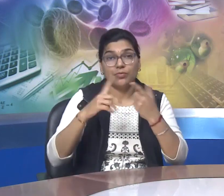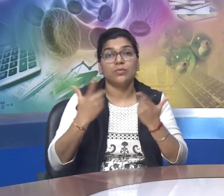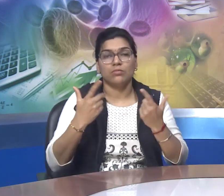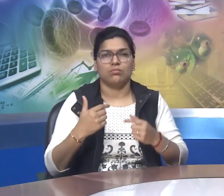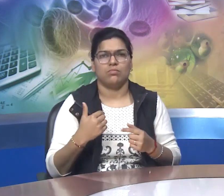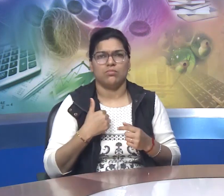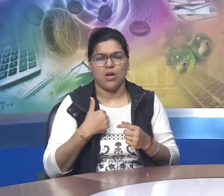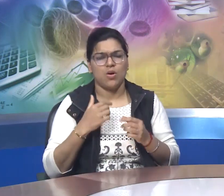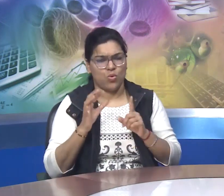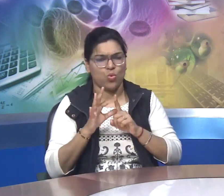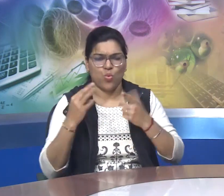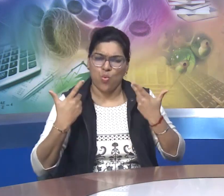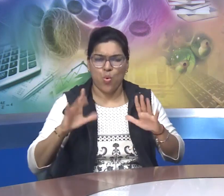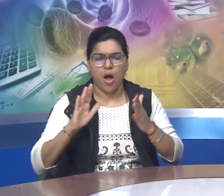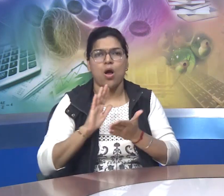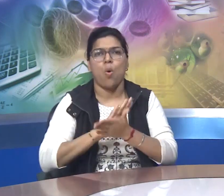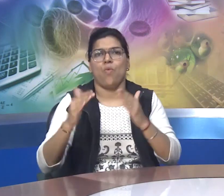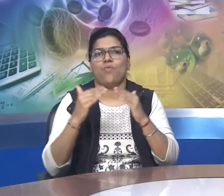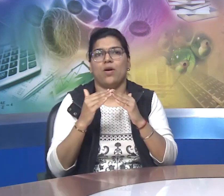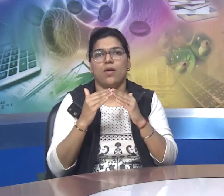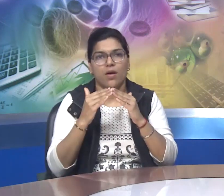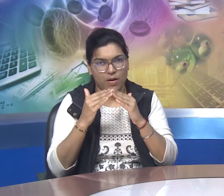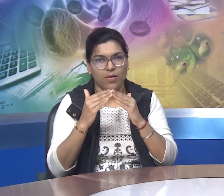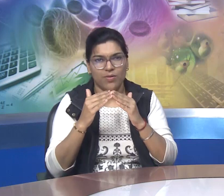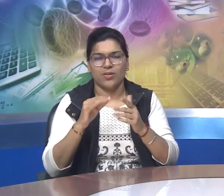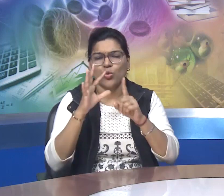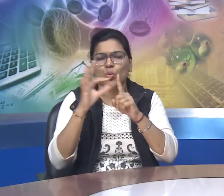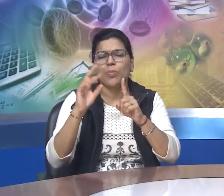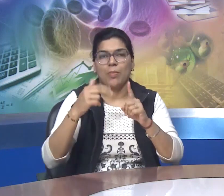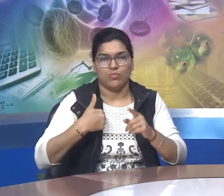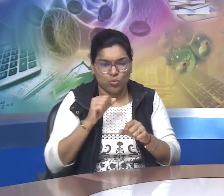Next question, active voice. I do my homework.